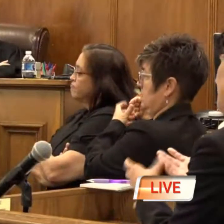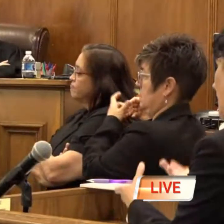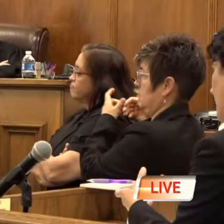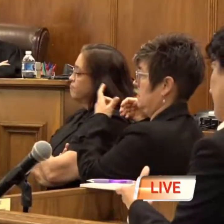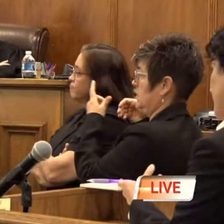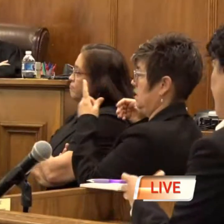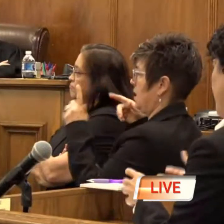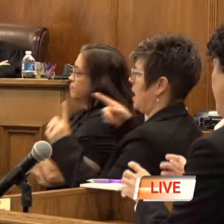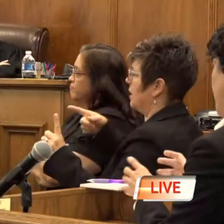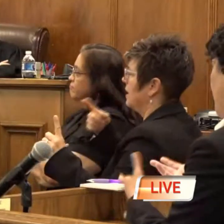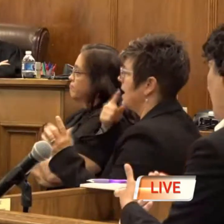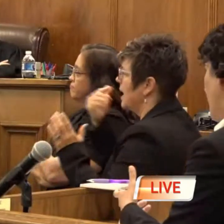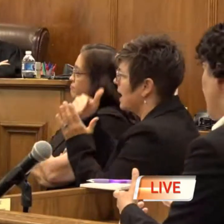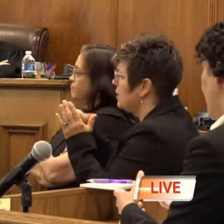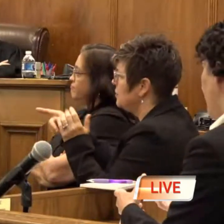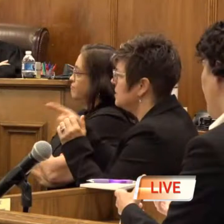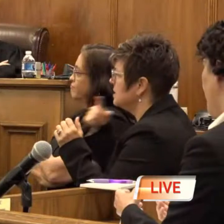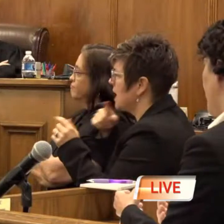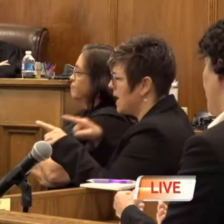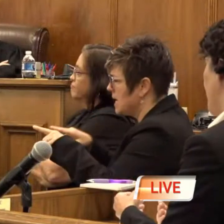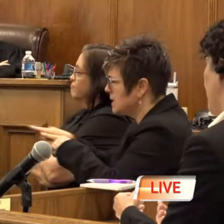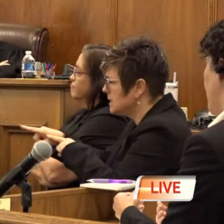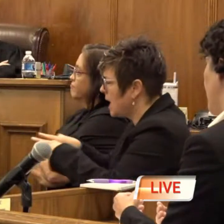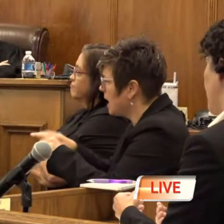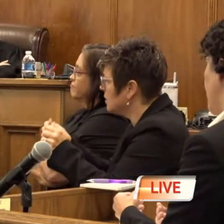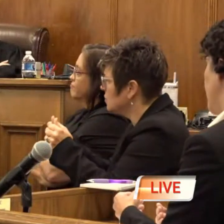some socks with balls in them?